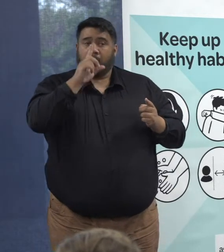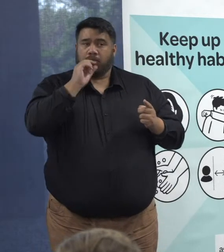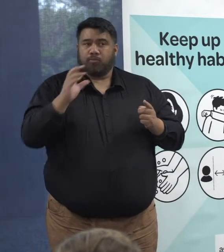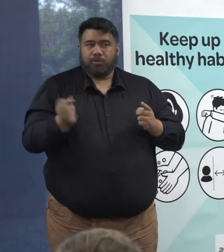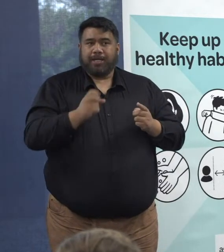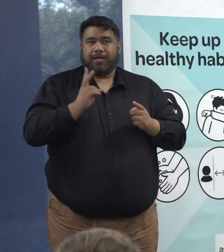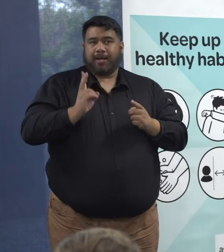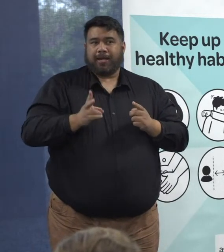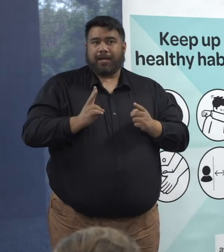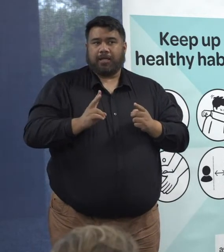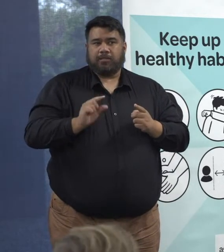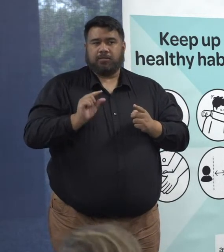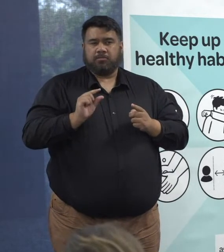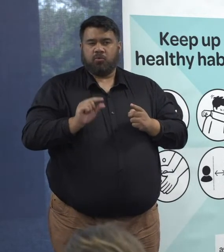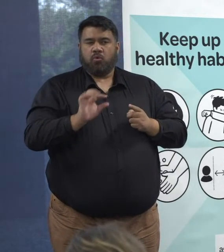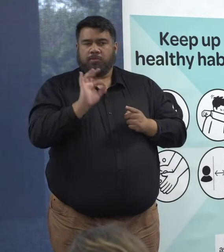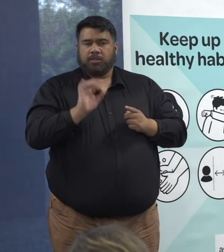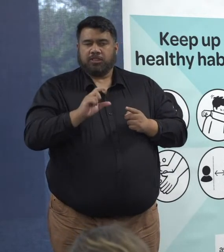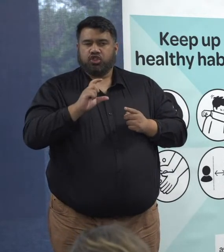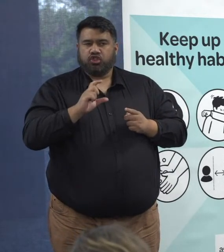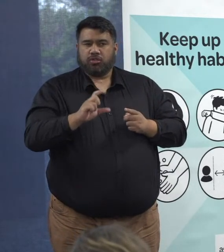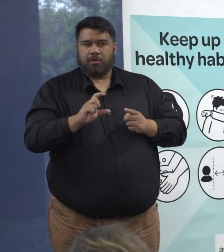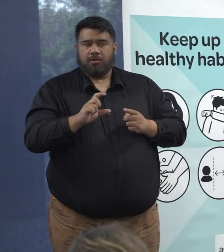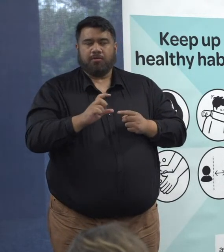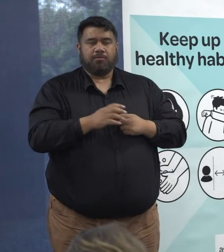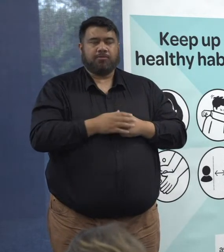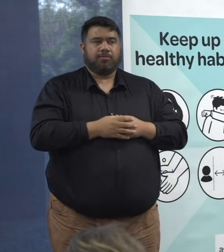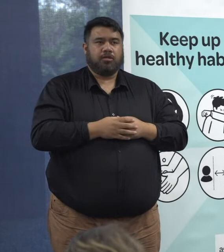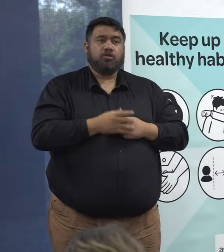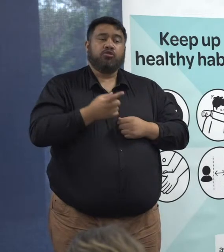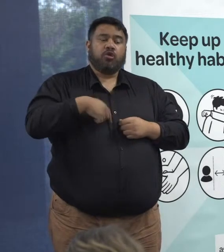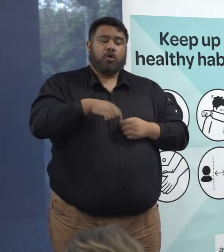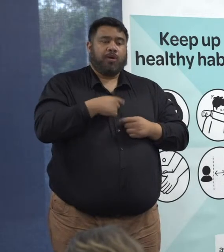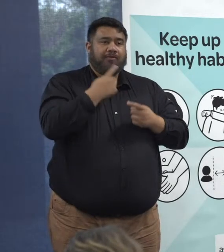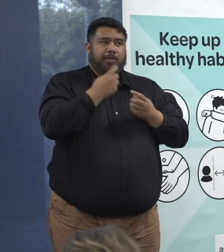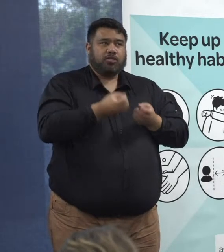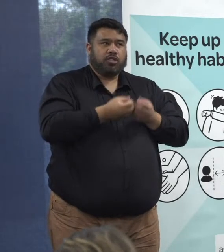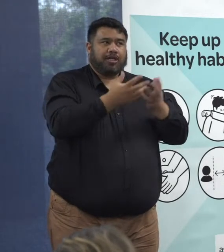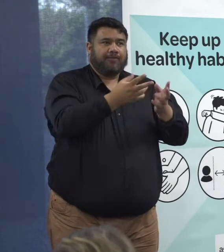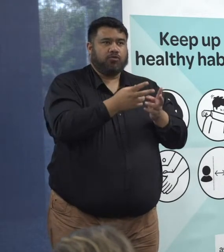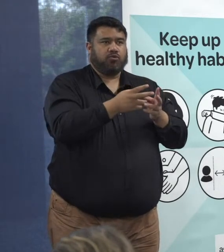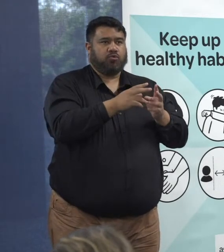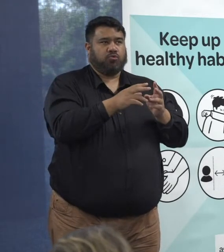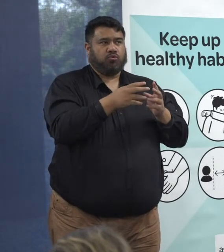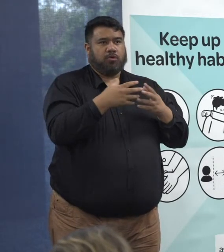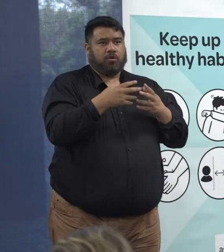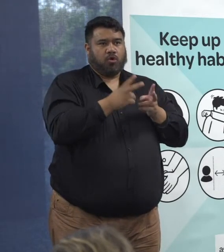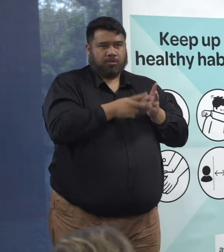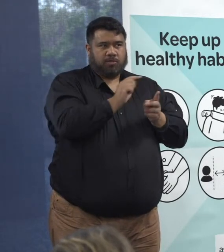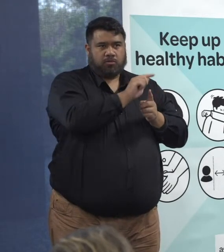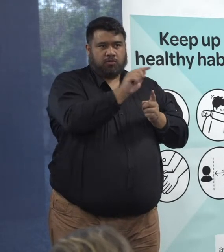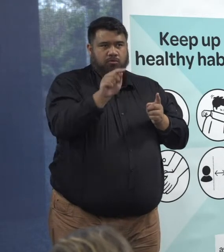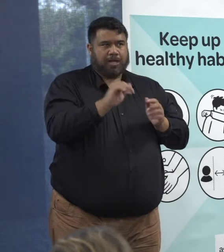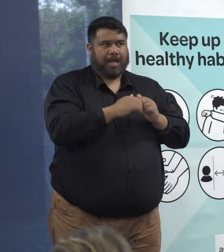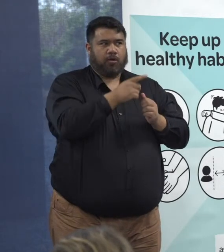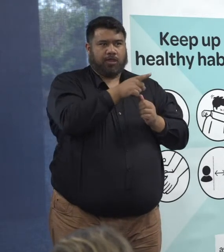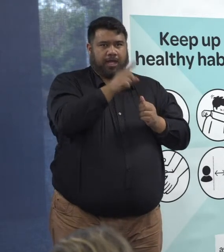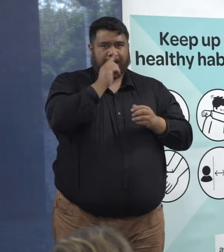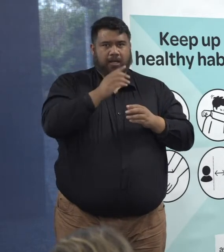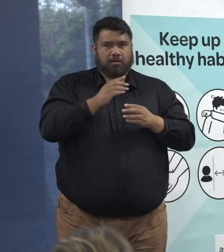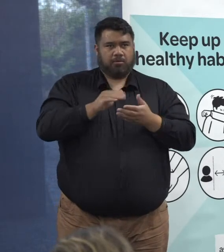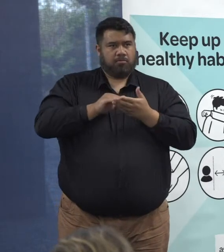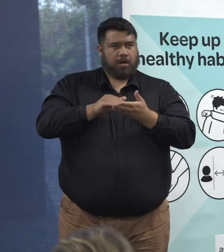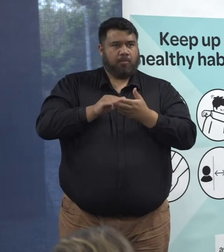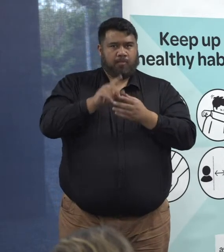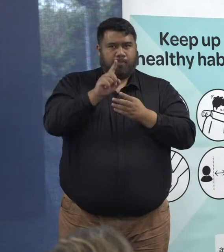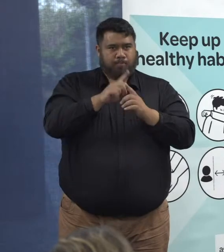health system is designed to support appropriate testing and management in that case. We're